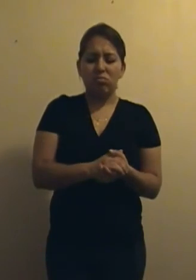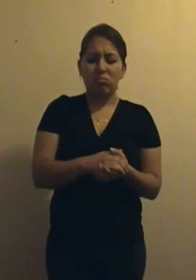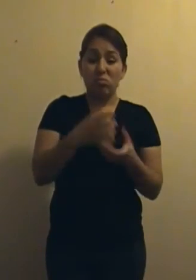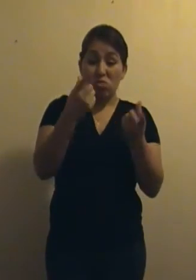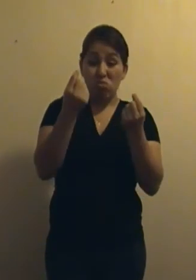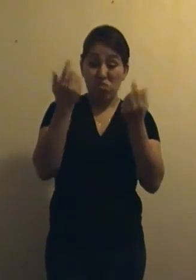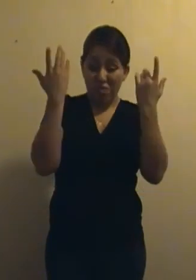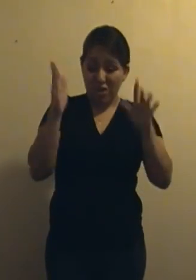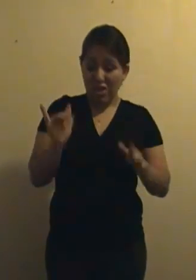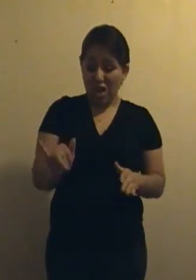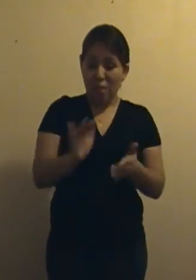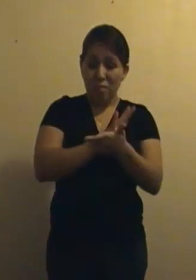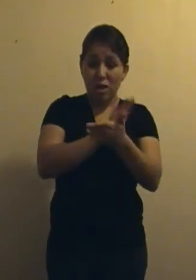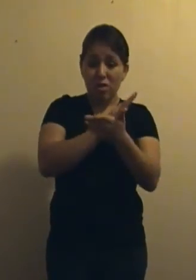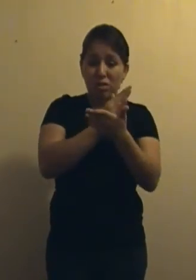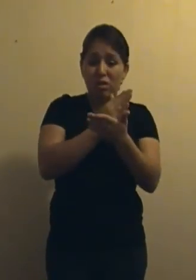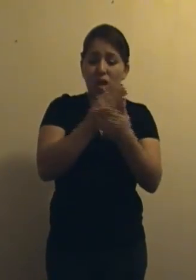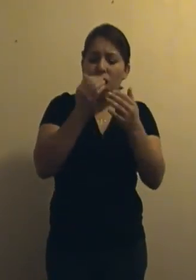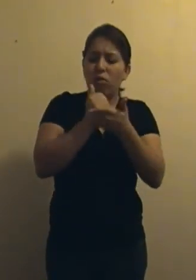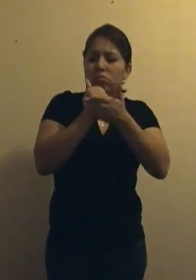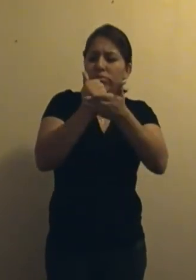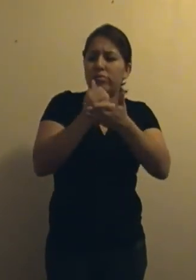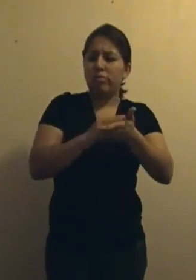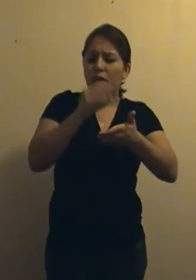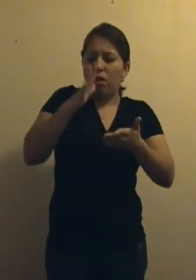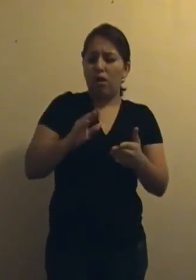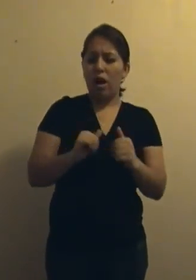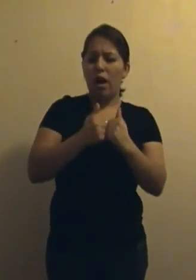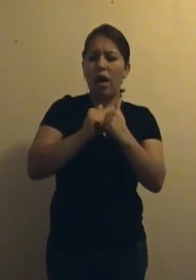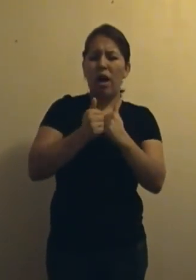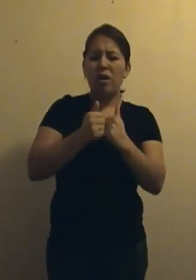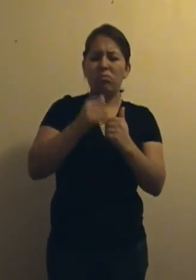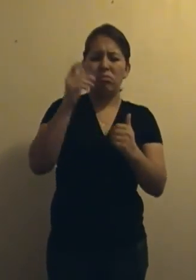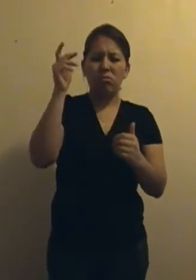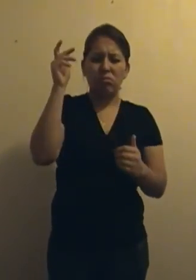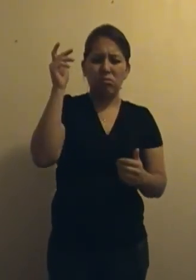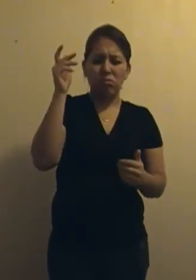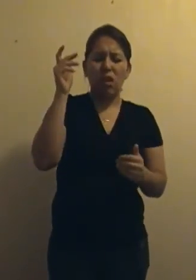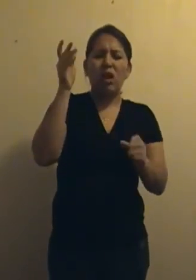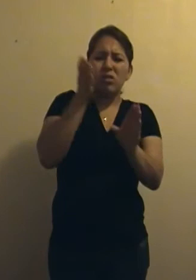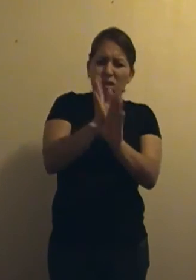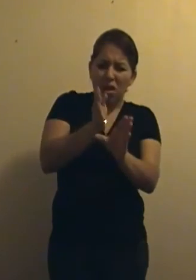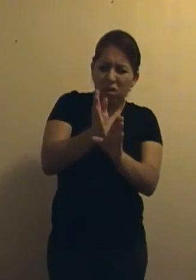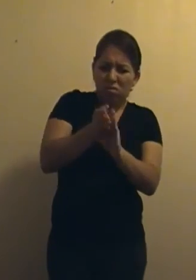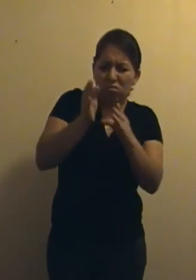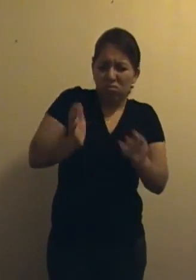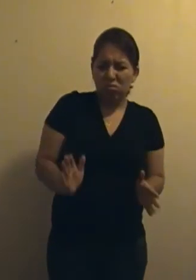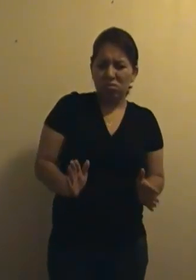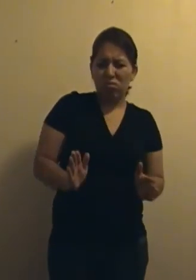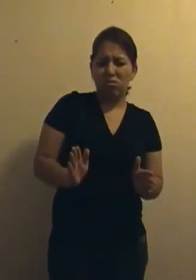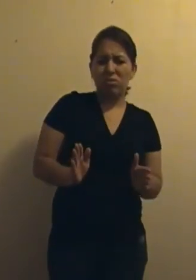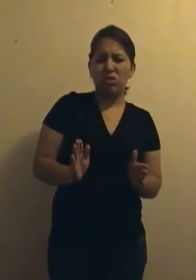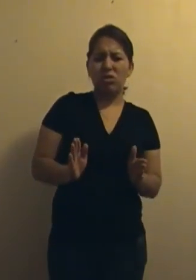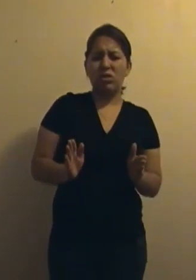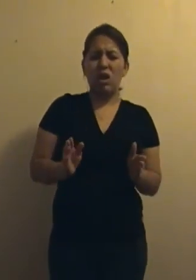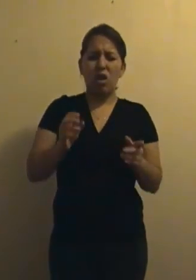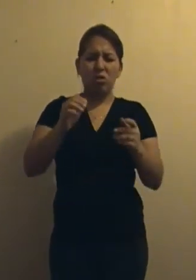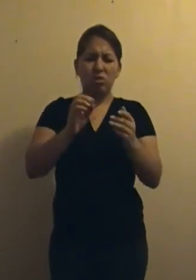all kinds of things. They learned how psychologists talk about different issues in the area. They learned more in depth about